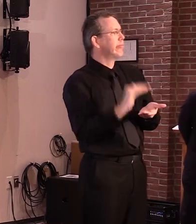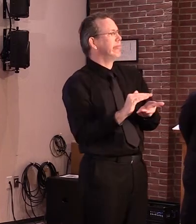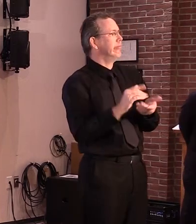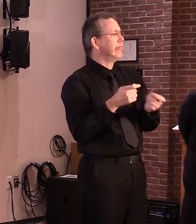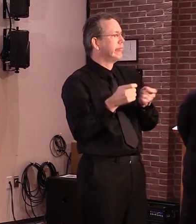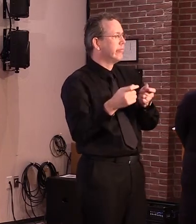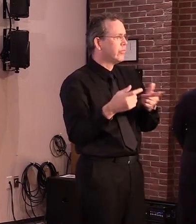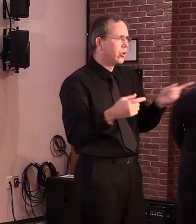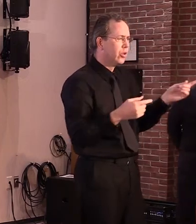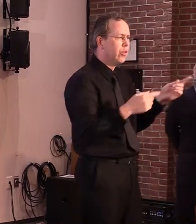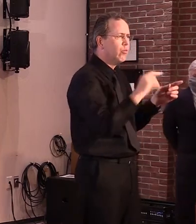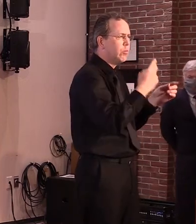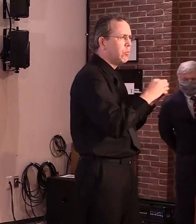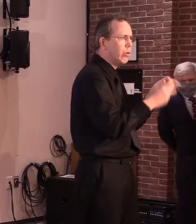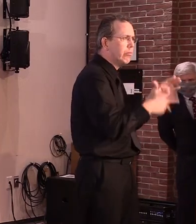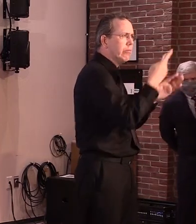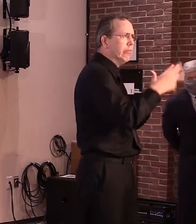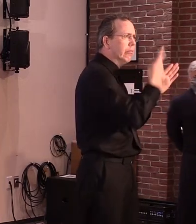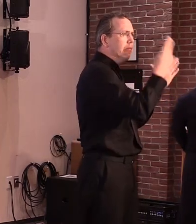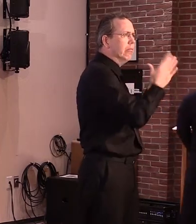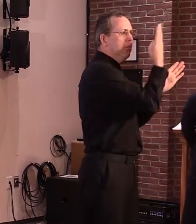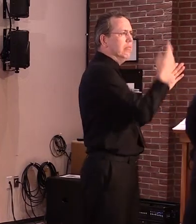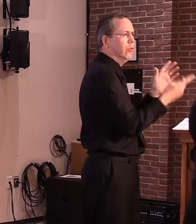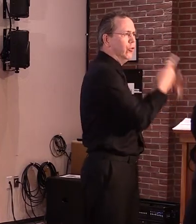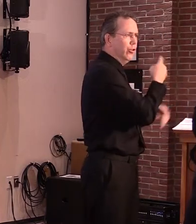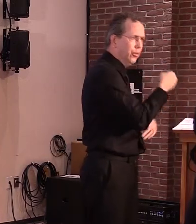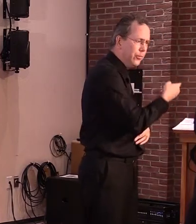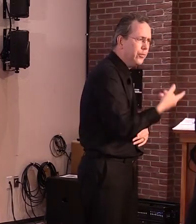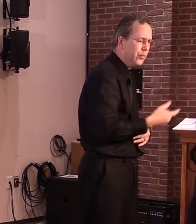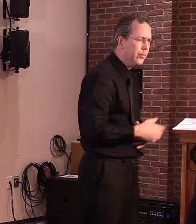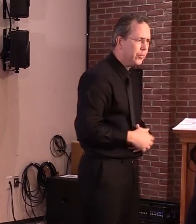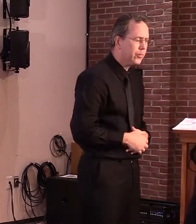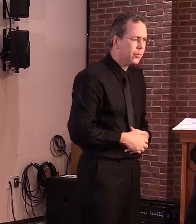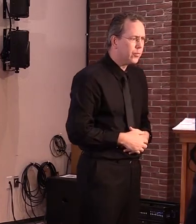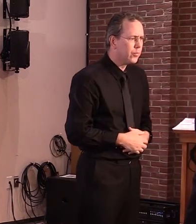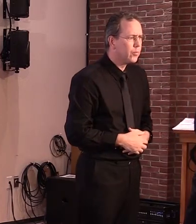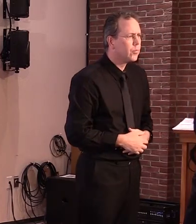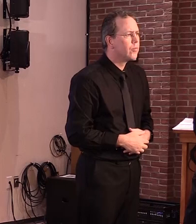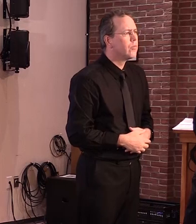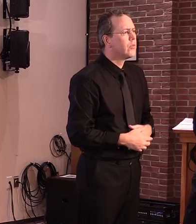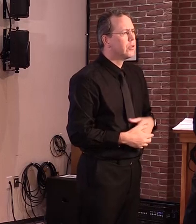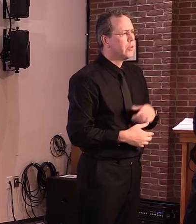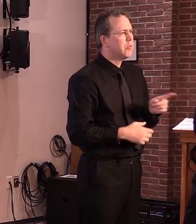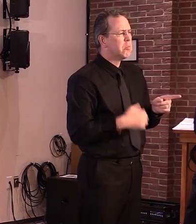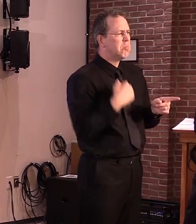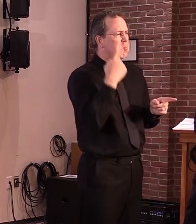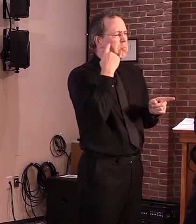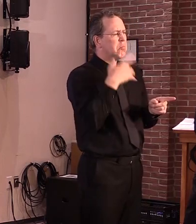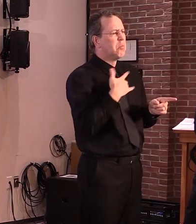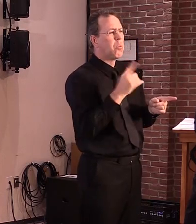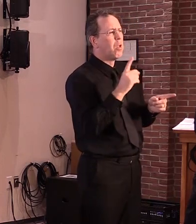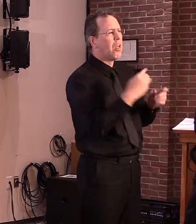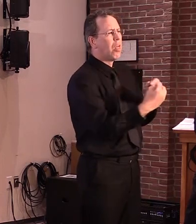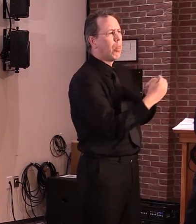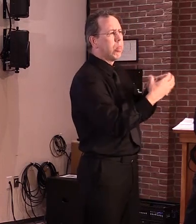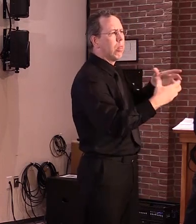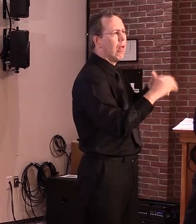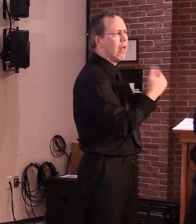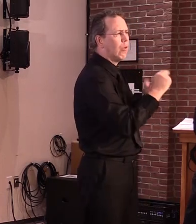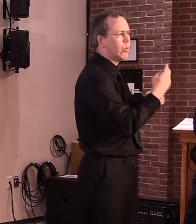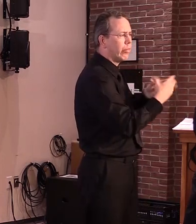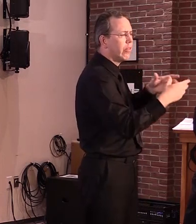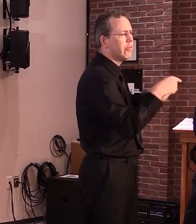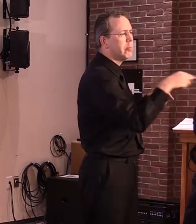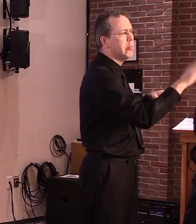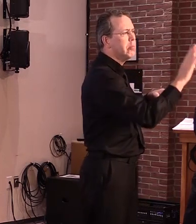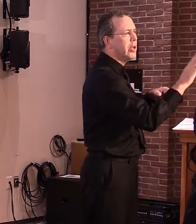something going on in New Hampshire, and it's probably from the Boston area and migrating north into New Hampshire. And again, we